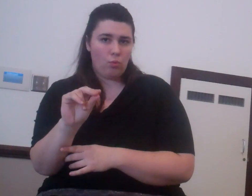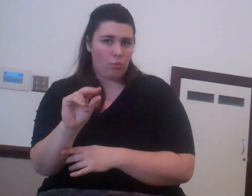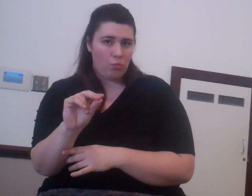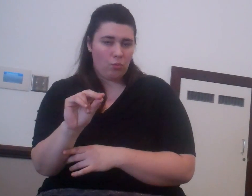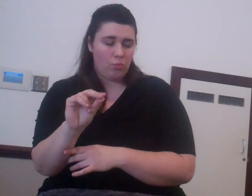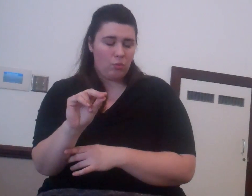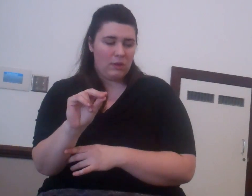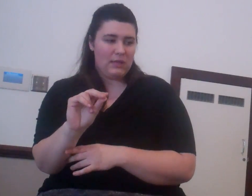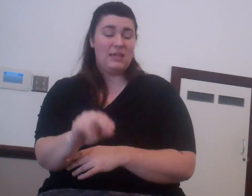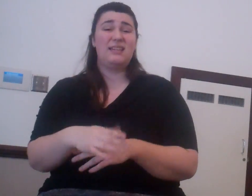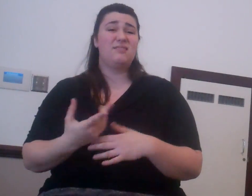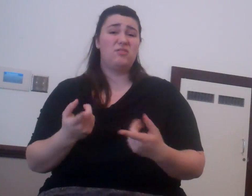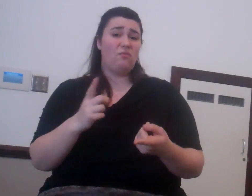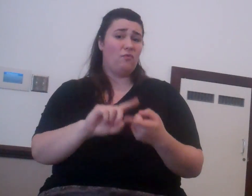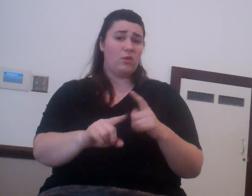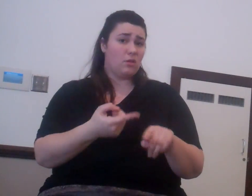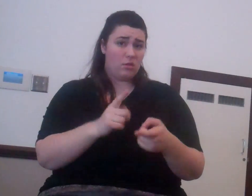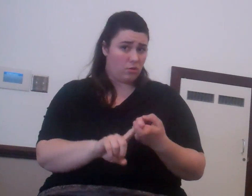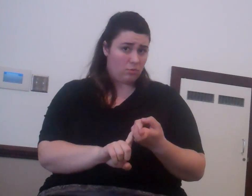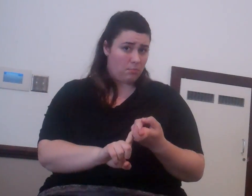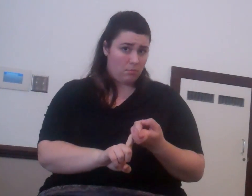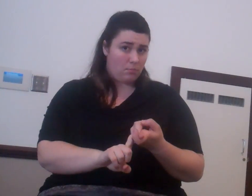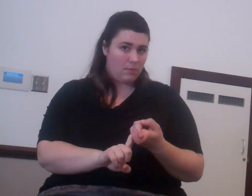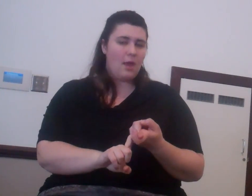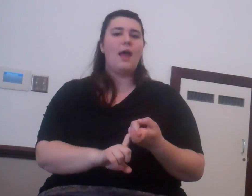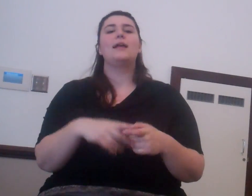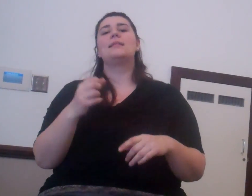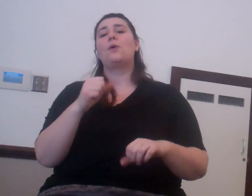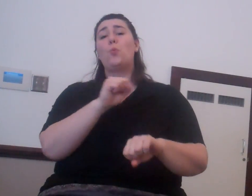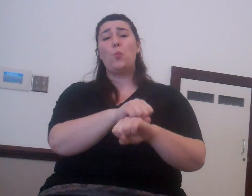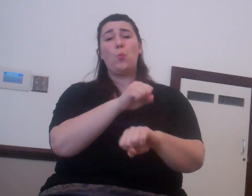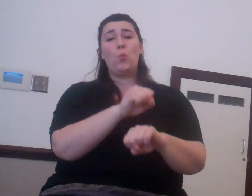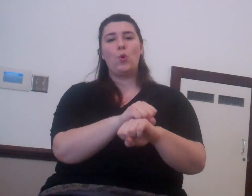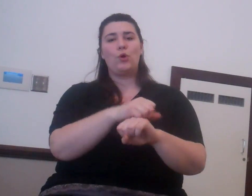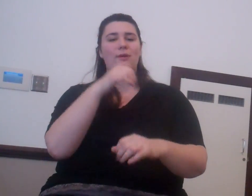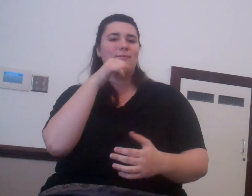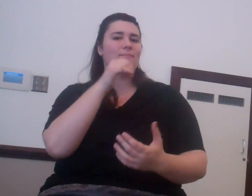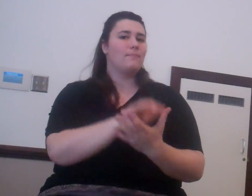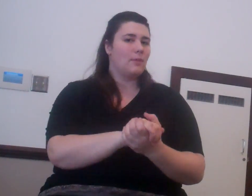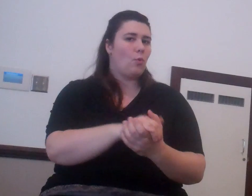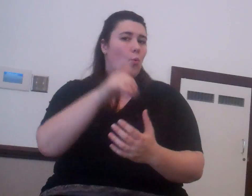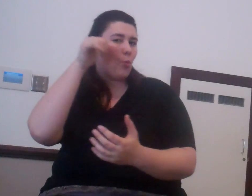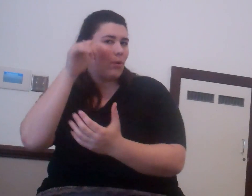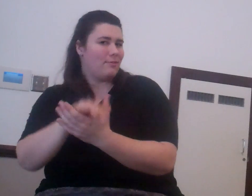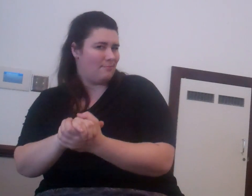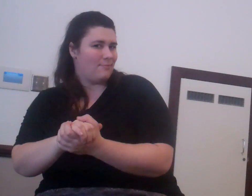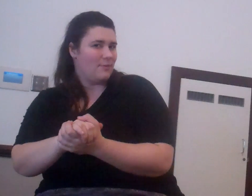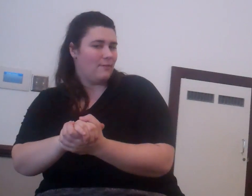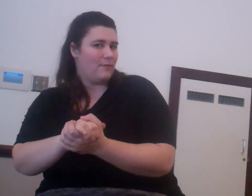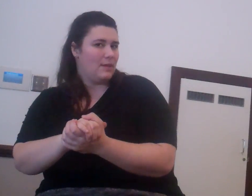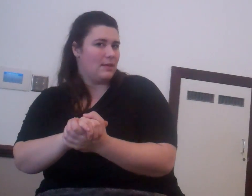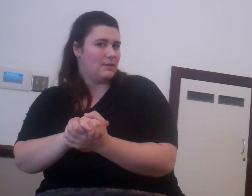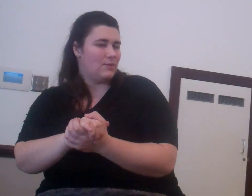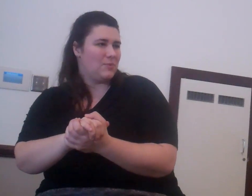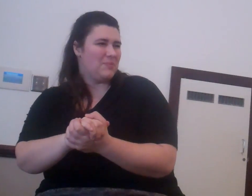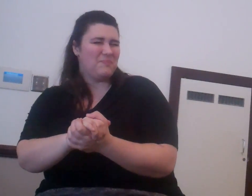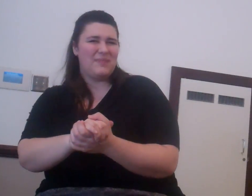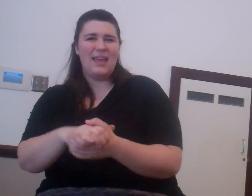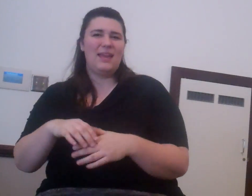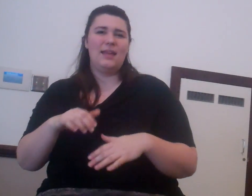it's like people just have to call it like your spouse, right? Like we're not very imaginative humans. So it is, now it's your